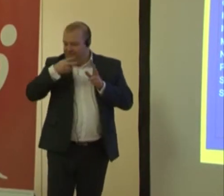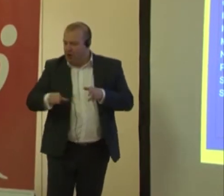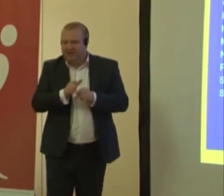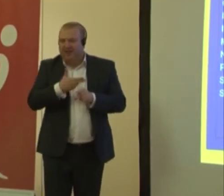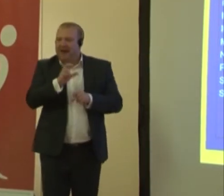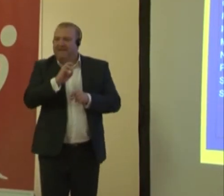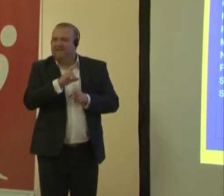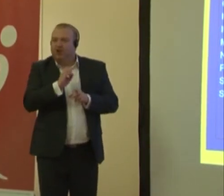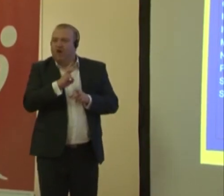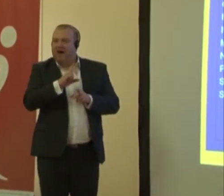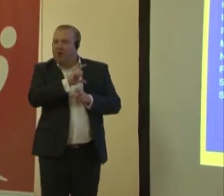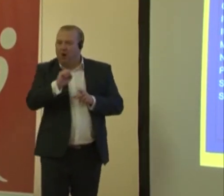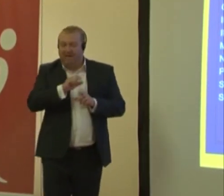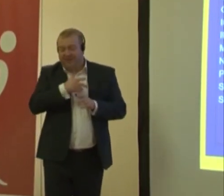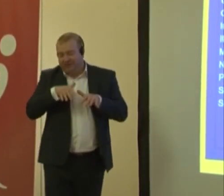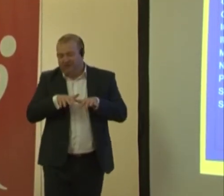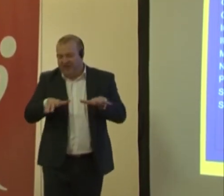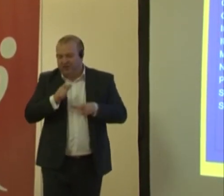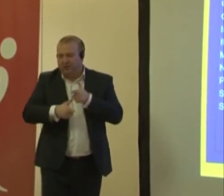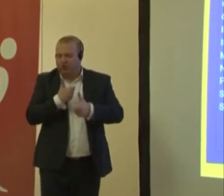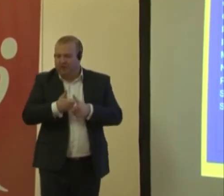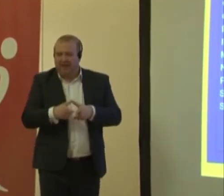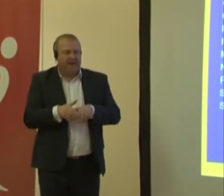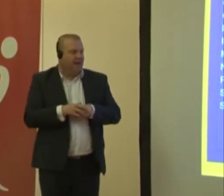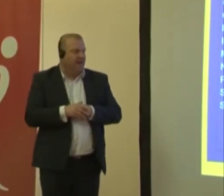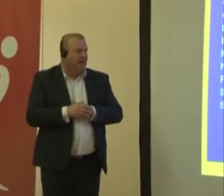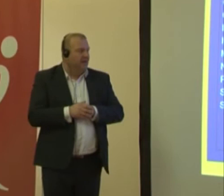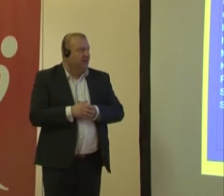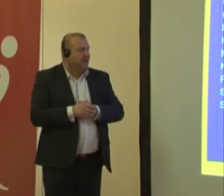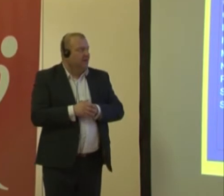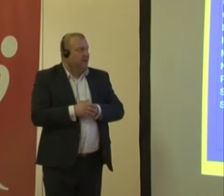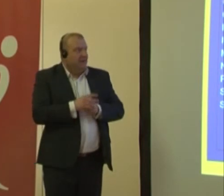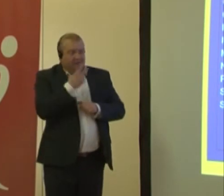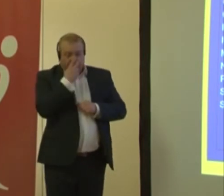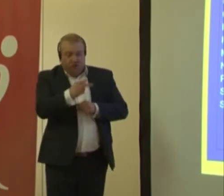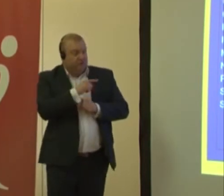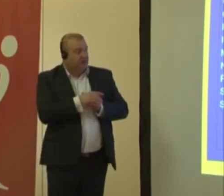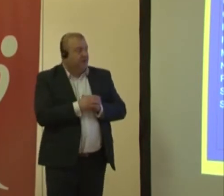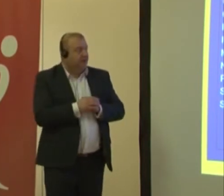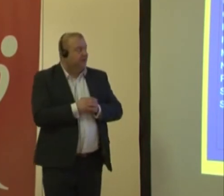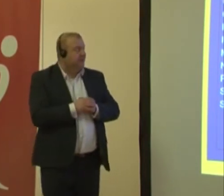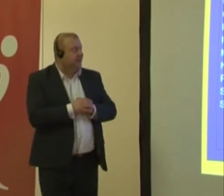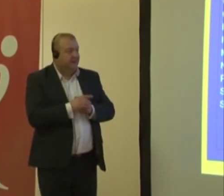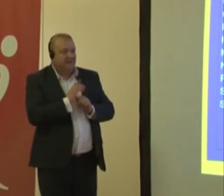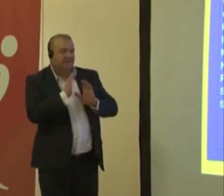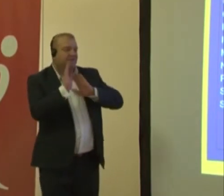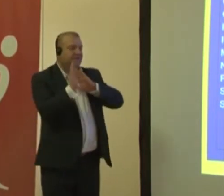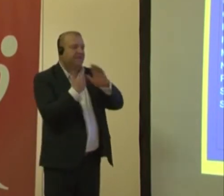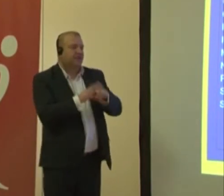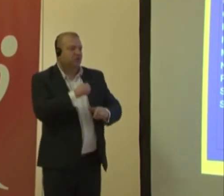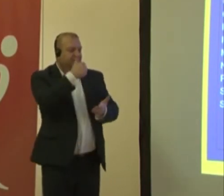this slide gives an overview of the problem in Europe, or the challenge, right. We